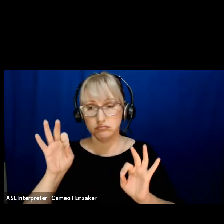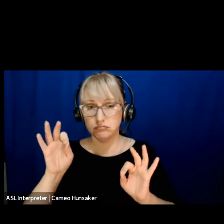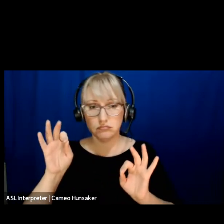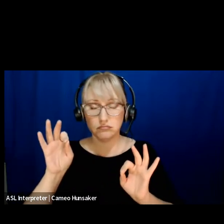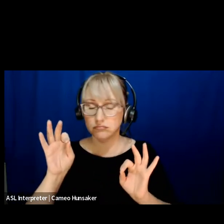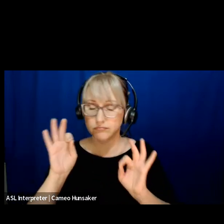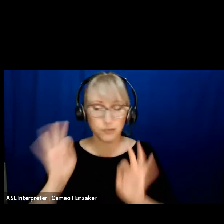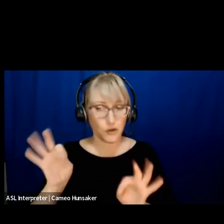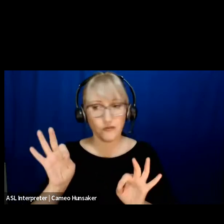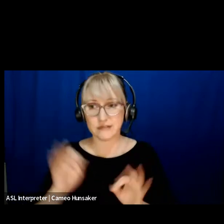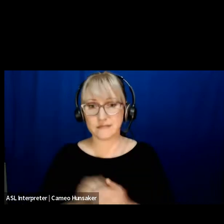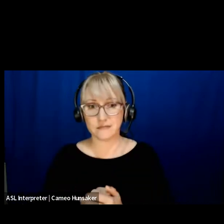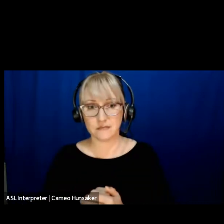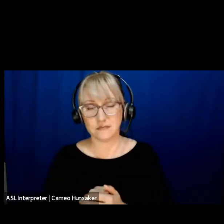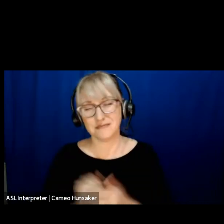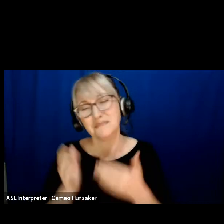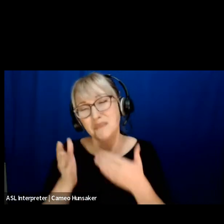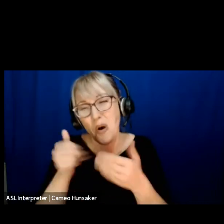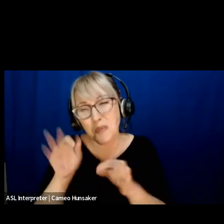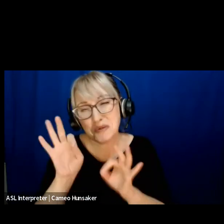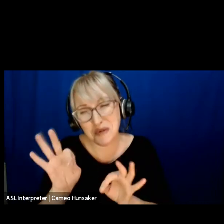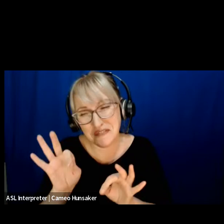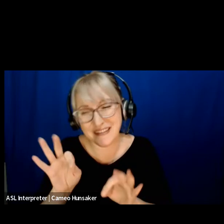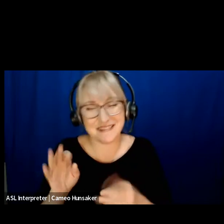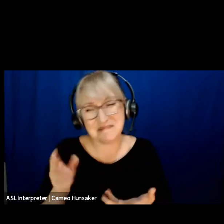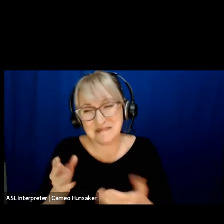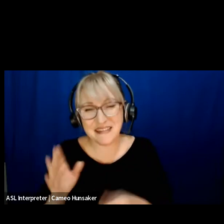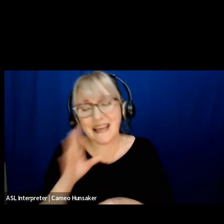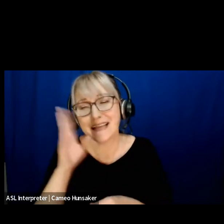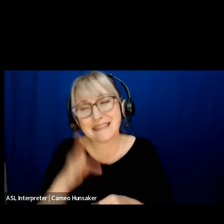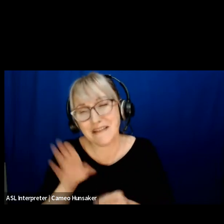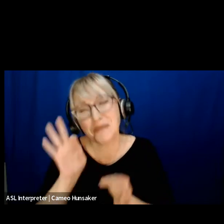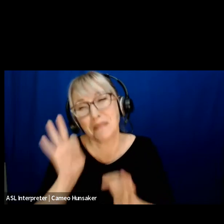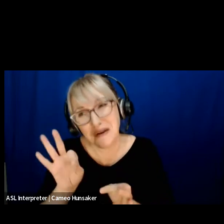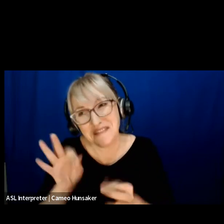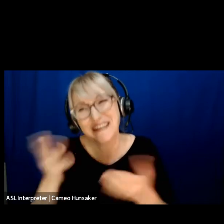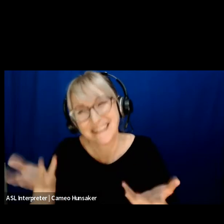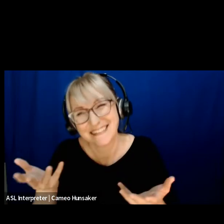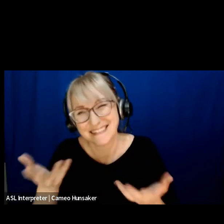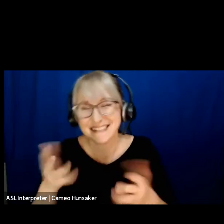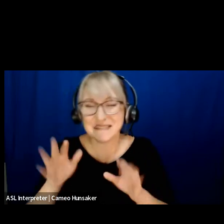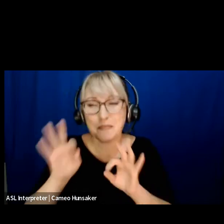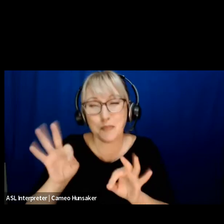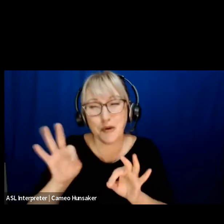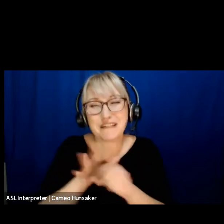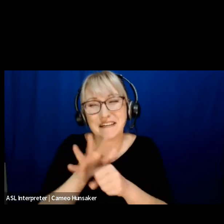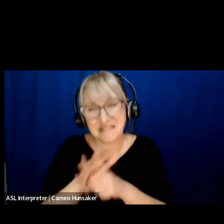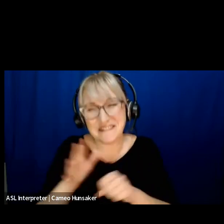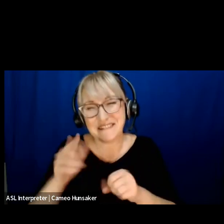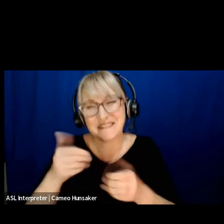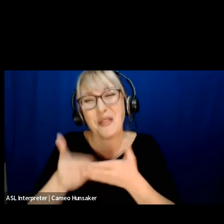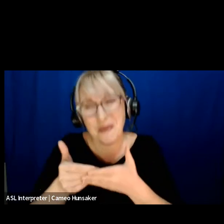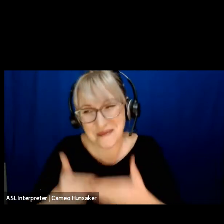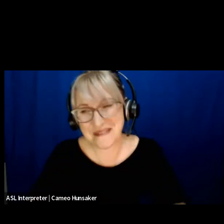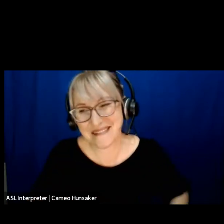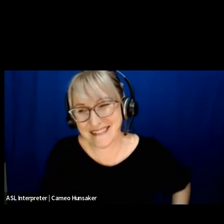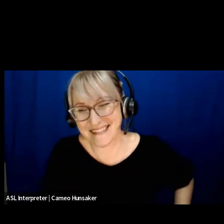perfect. Well, almost perfect. Never ever perfect, but perfect. But